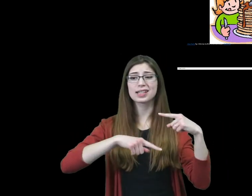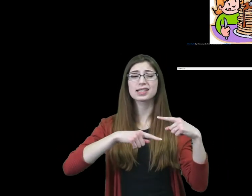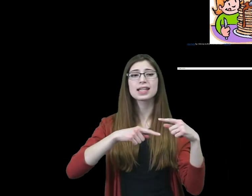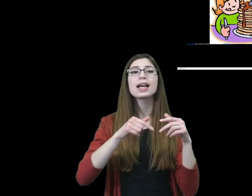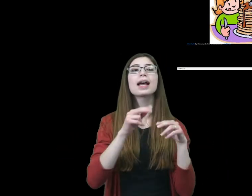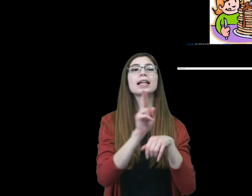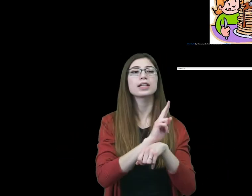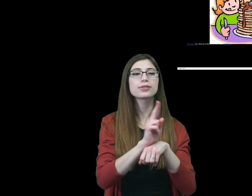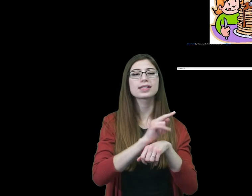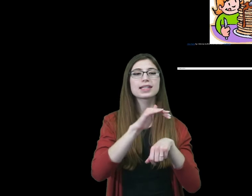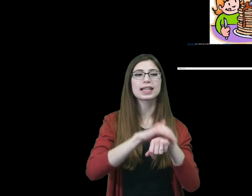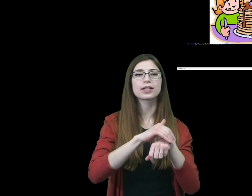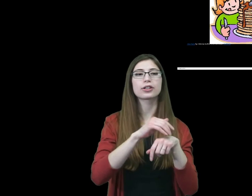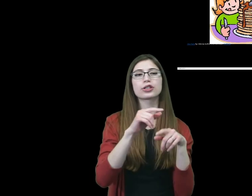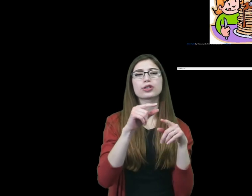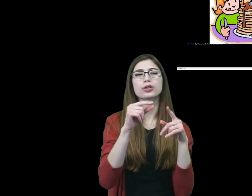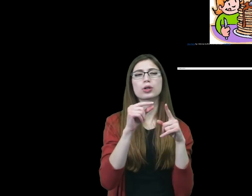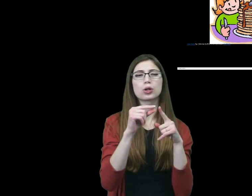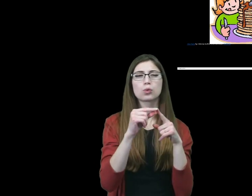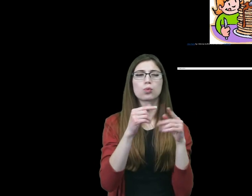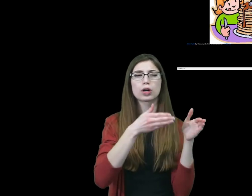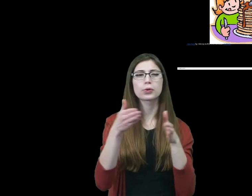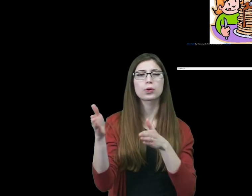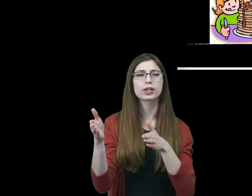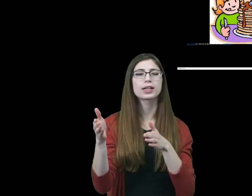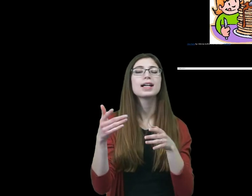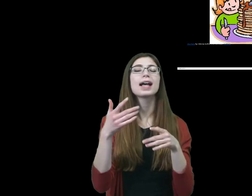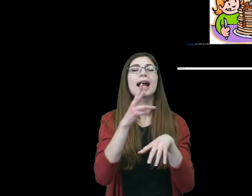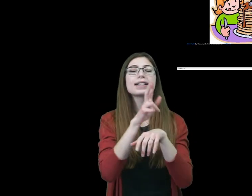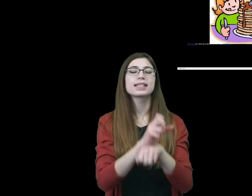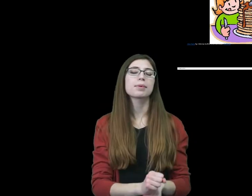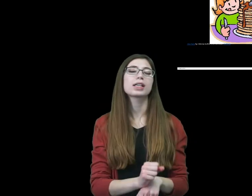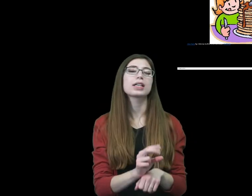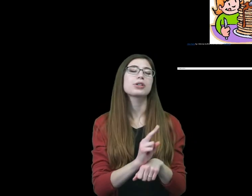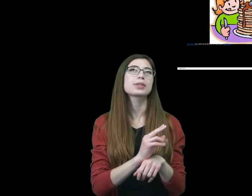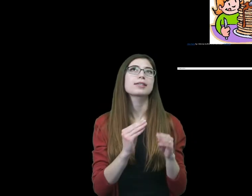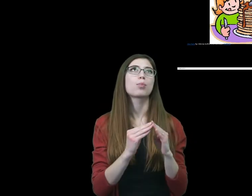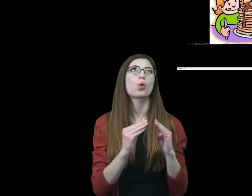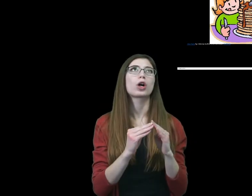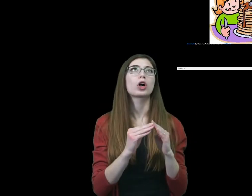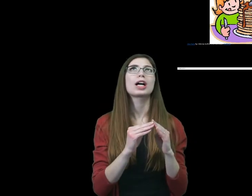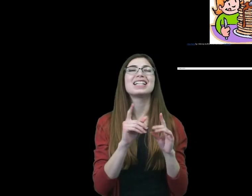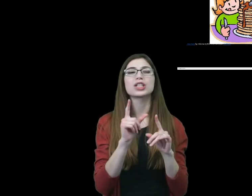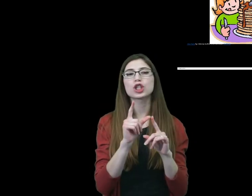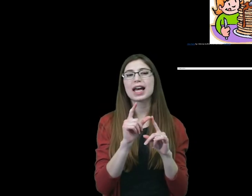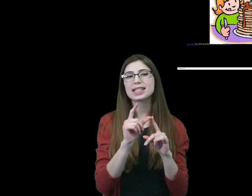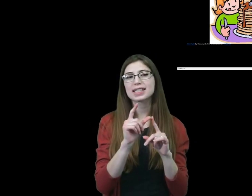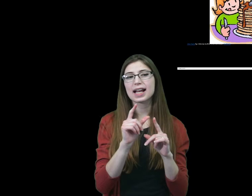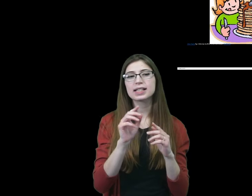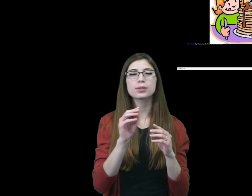signs, and it uses an English word order and typically uses more initialized signs, which